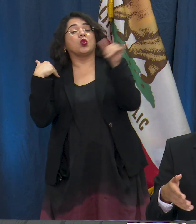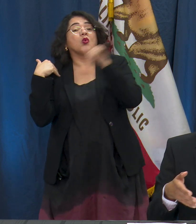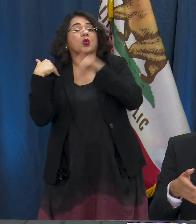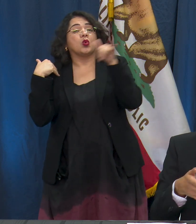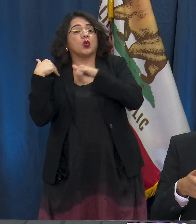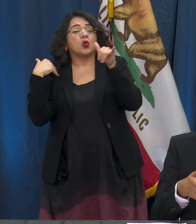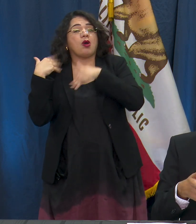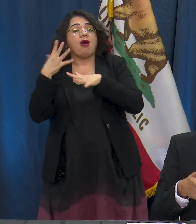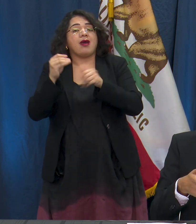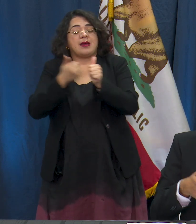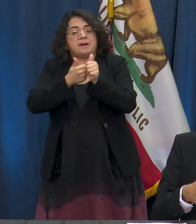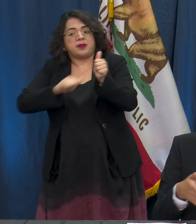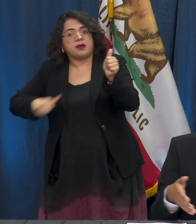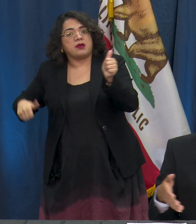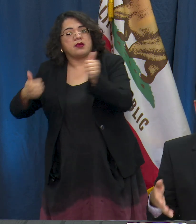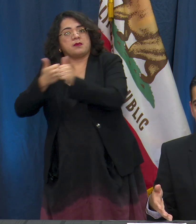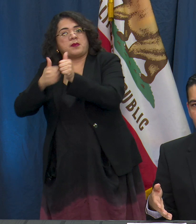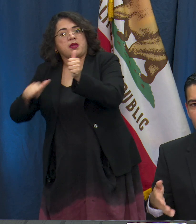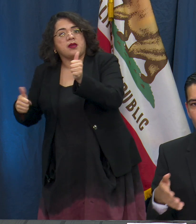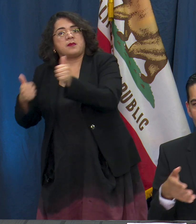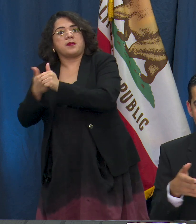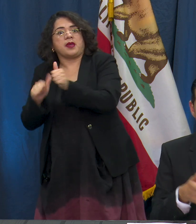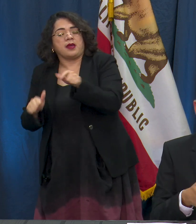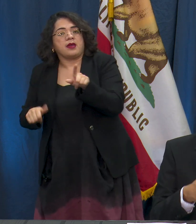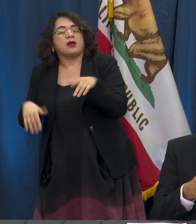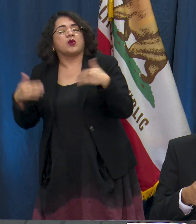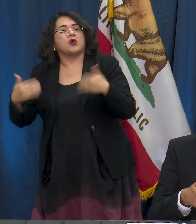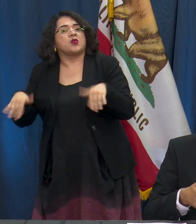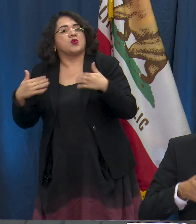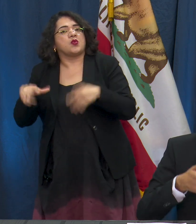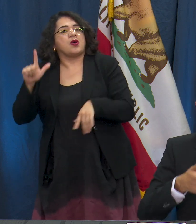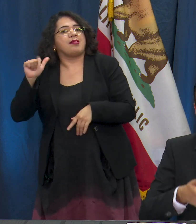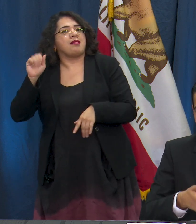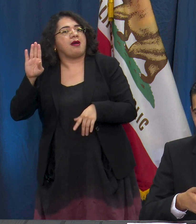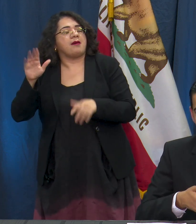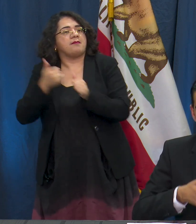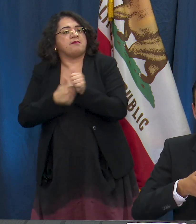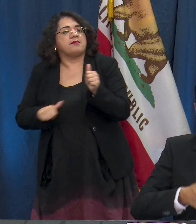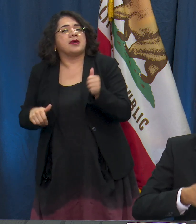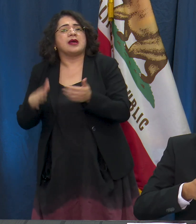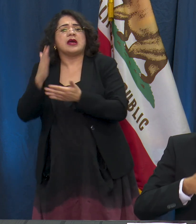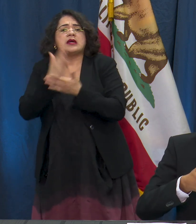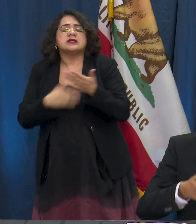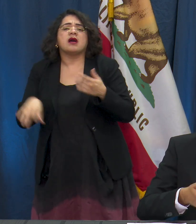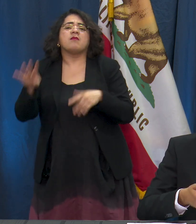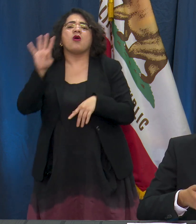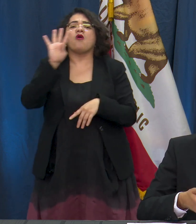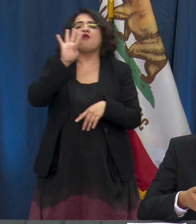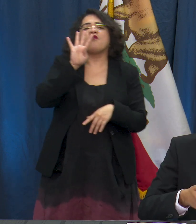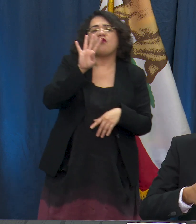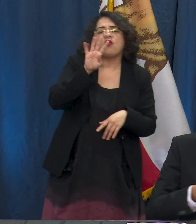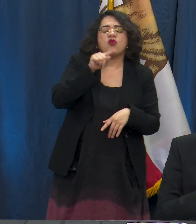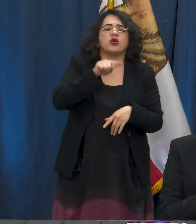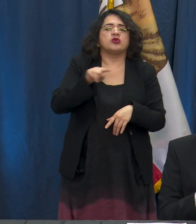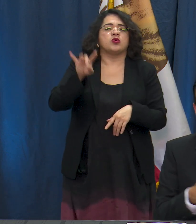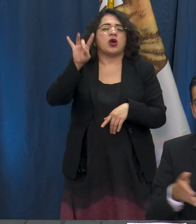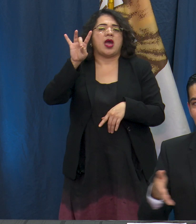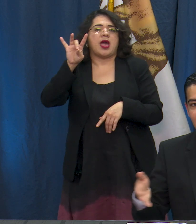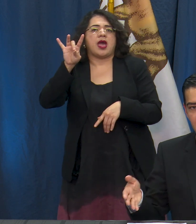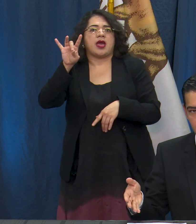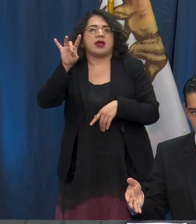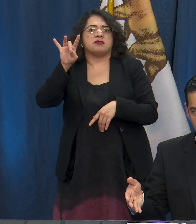so a couple of those locations had initially 48 to 3-day turnarounds on tests. And